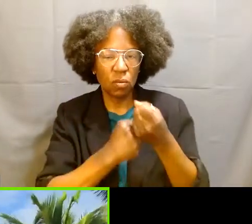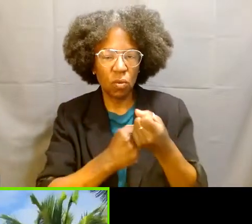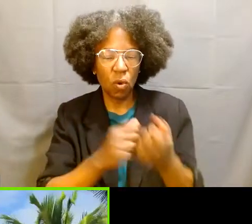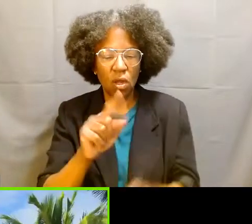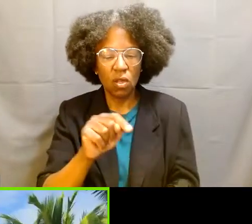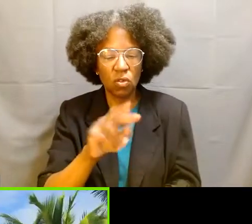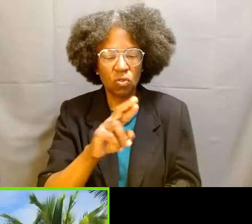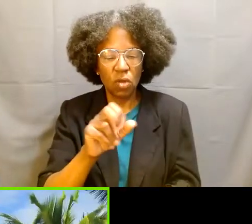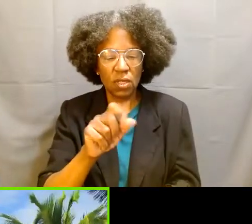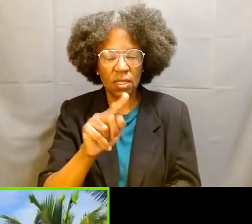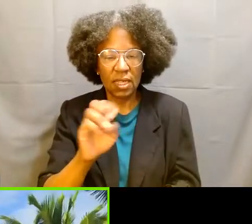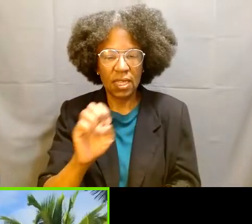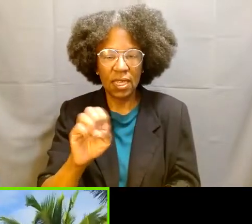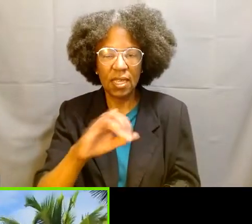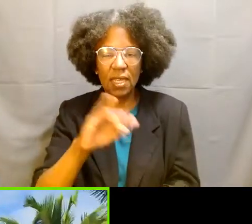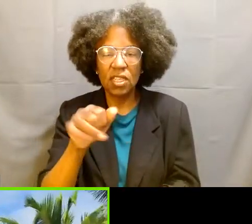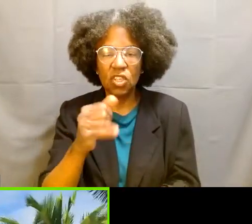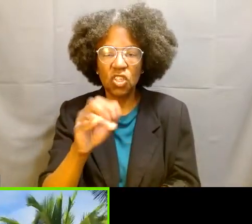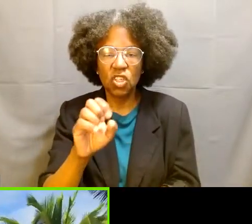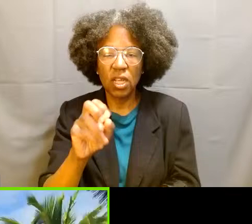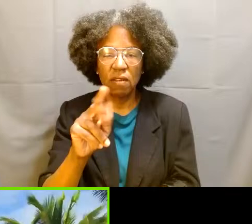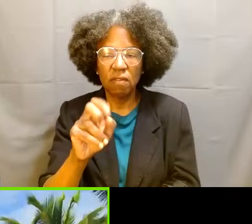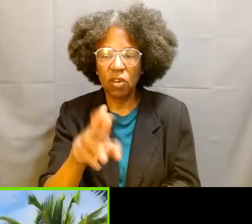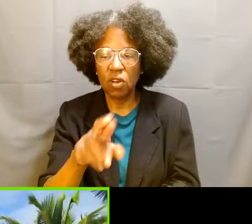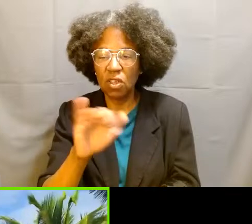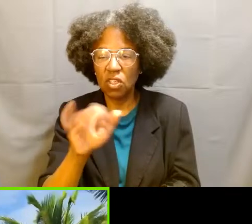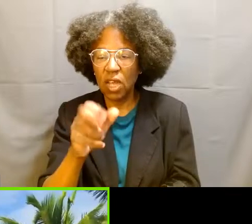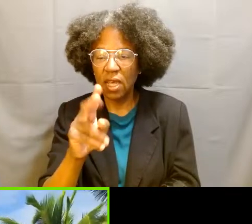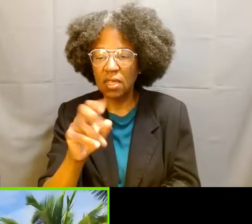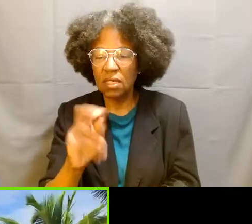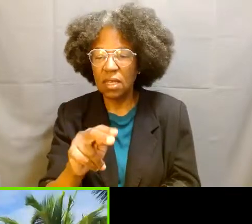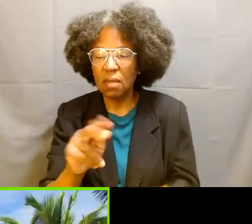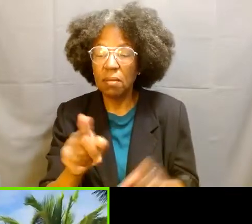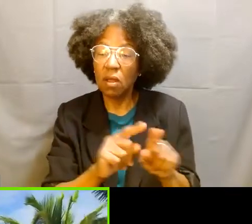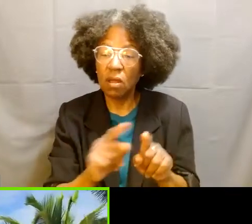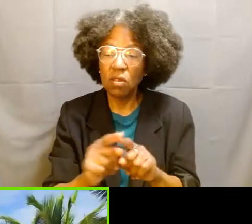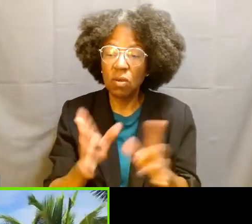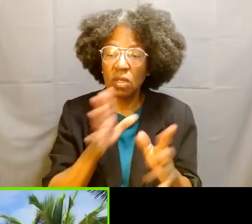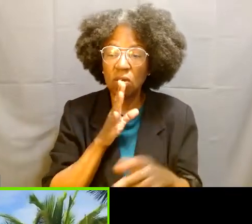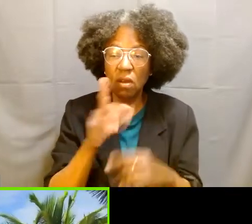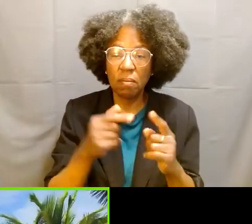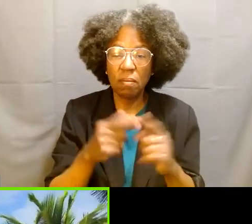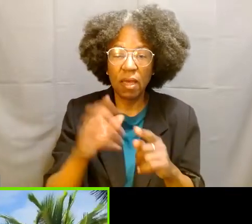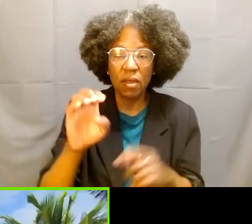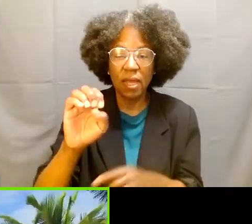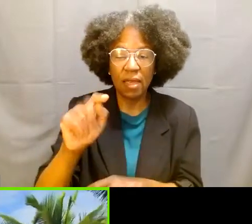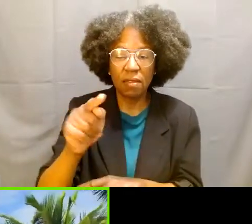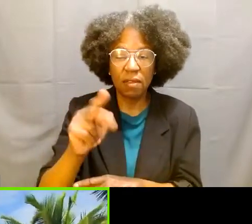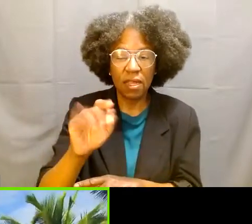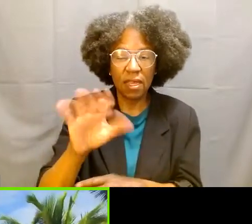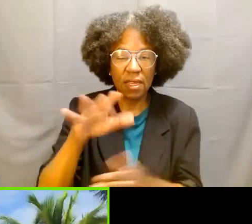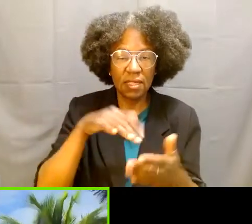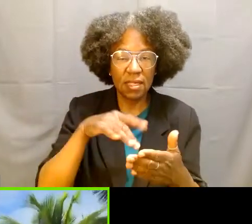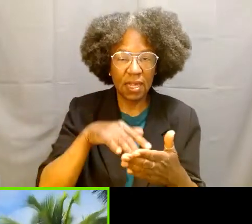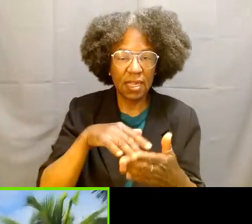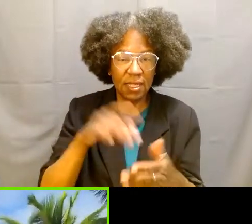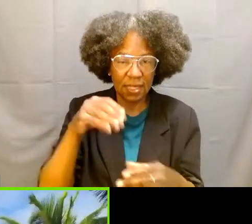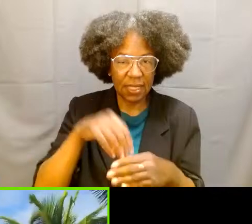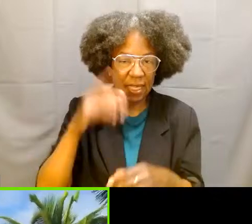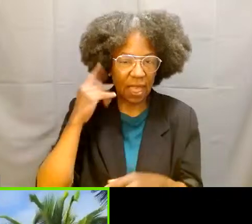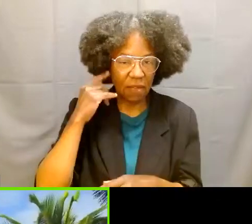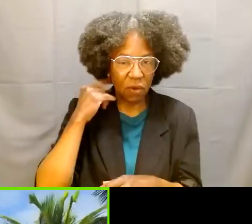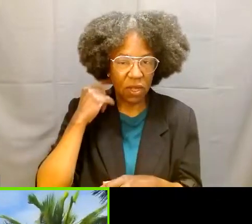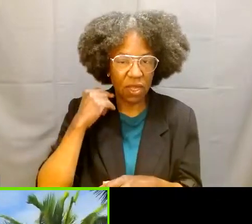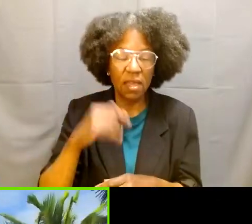Jackson, but I also want to speak about the ethnic studies in California. The ethnic studies in California has become